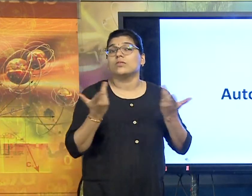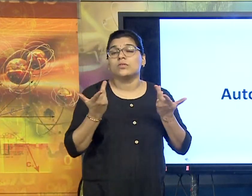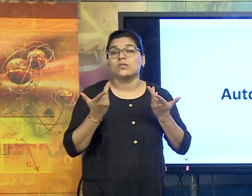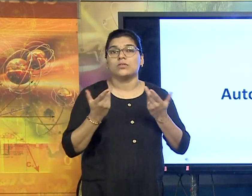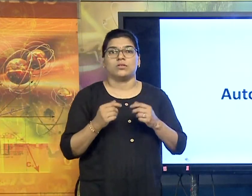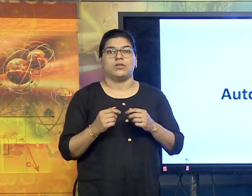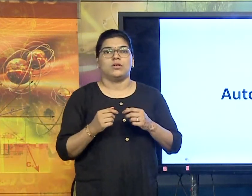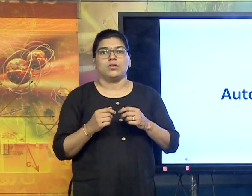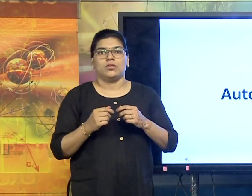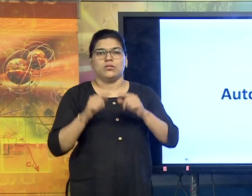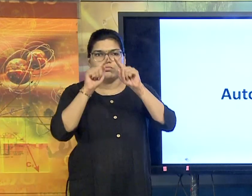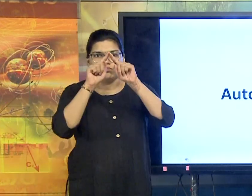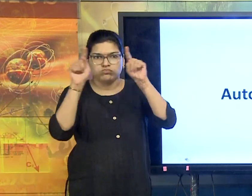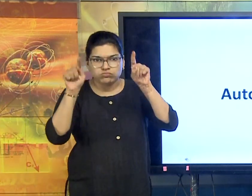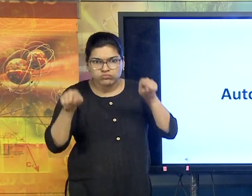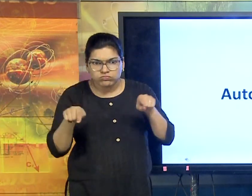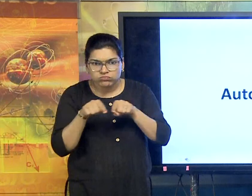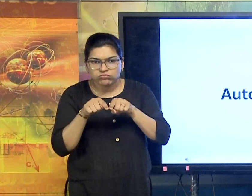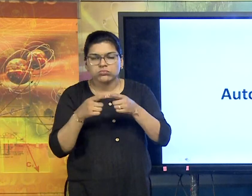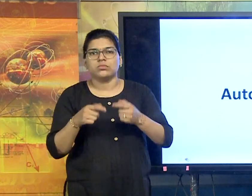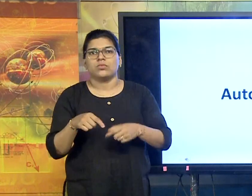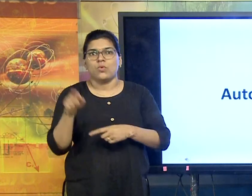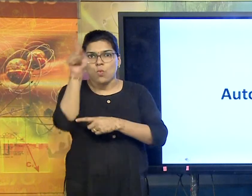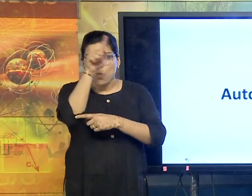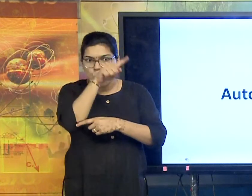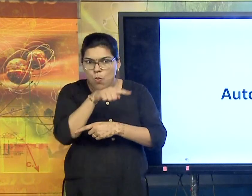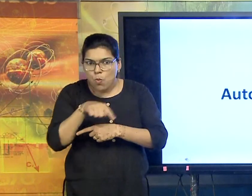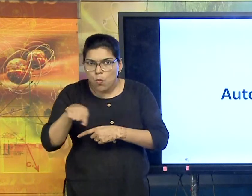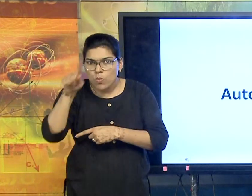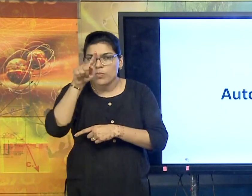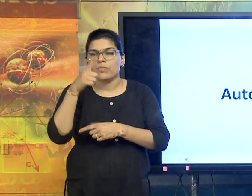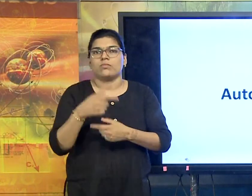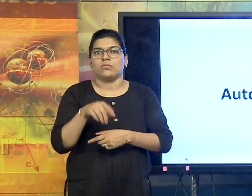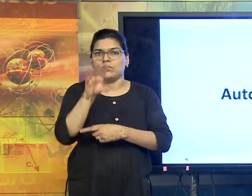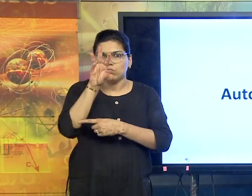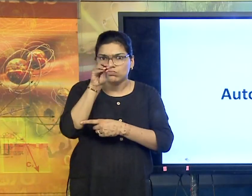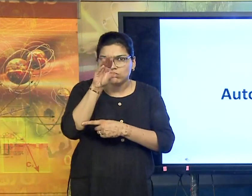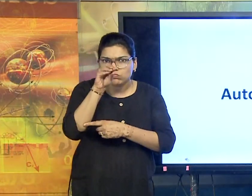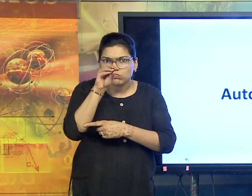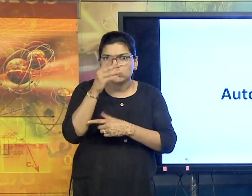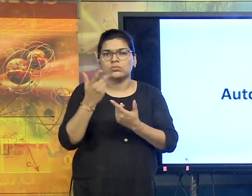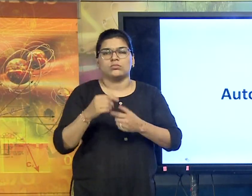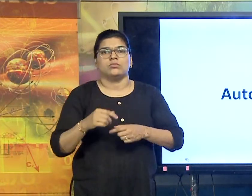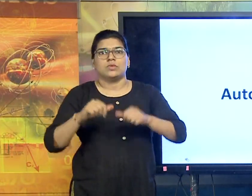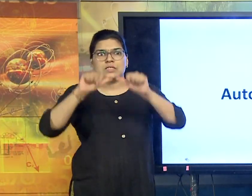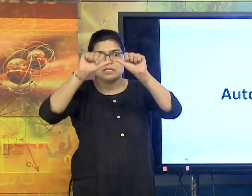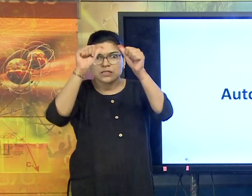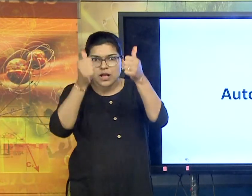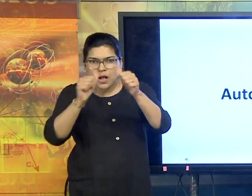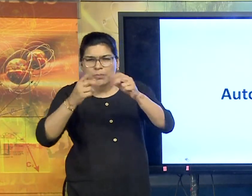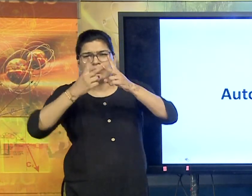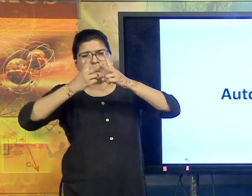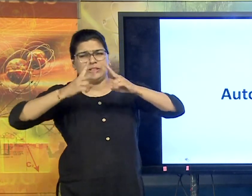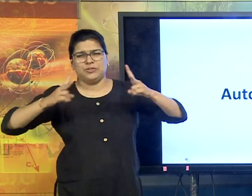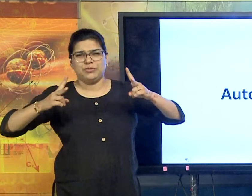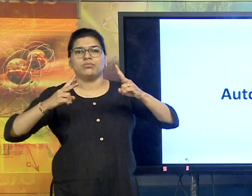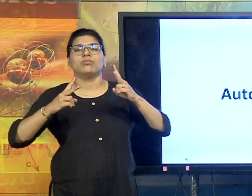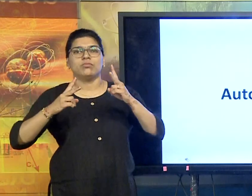This word is auto shapes. There are different kinds of shapes